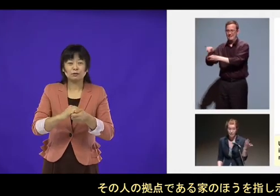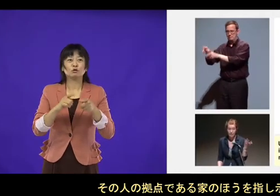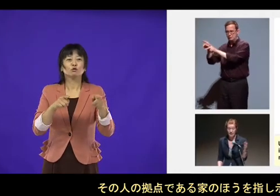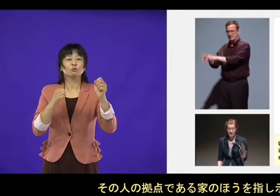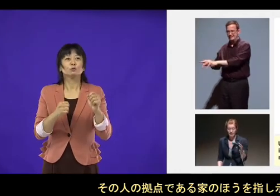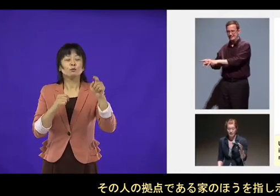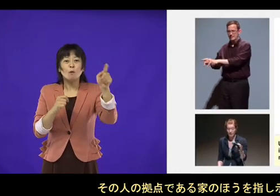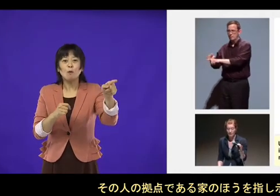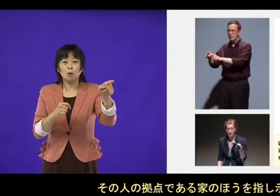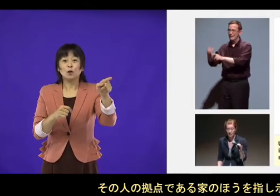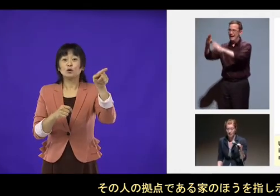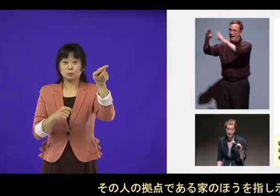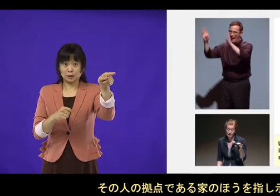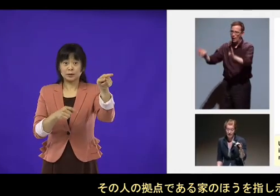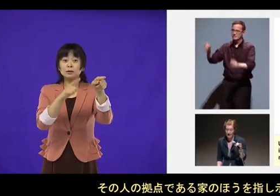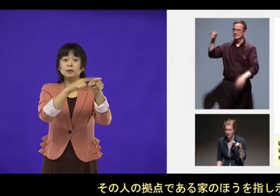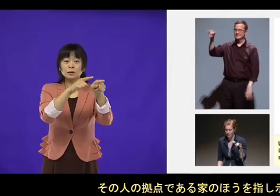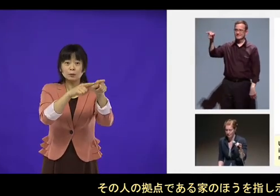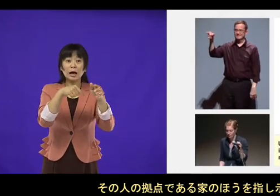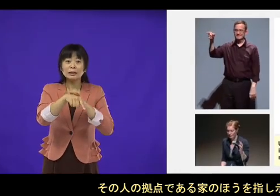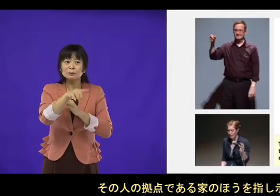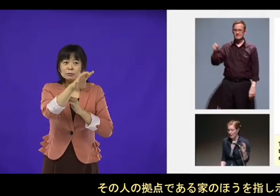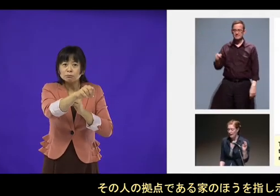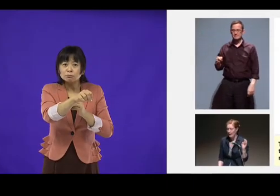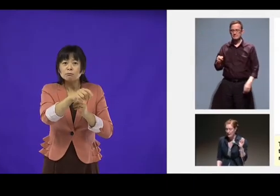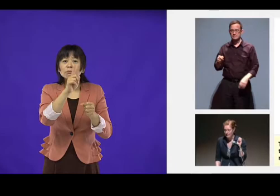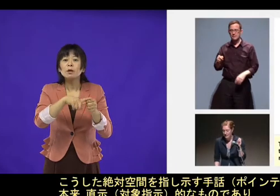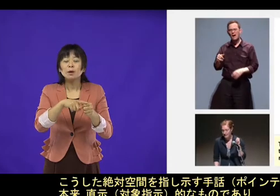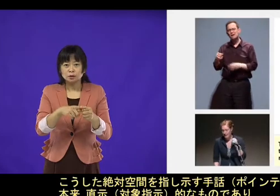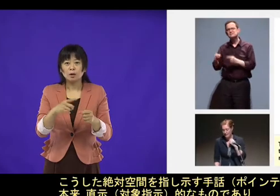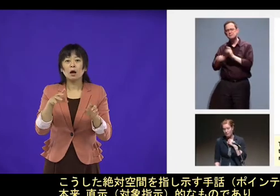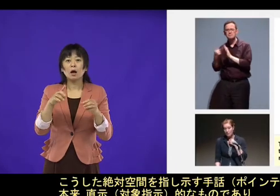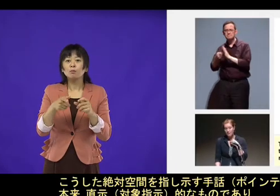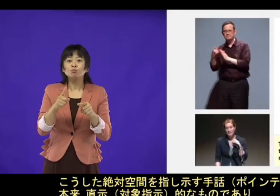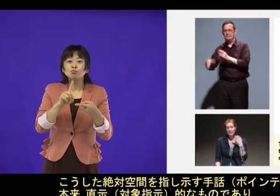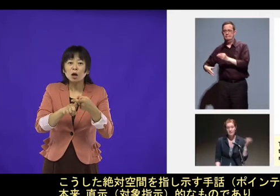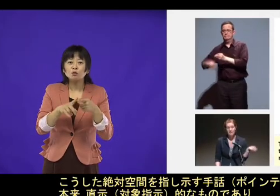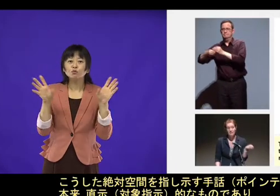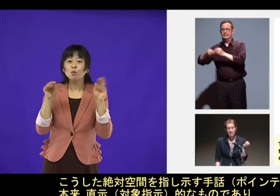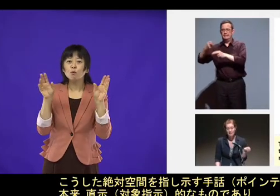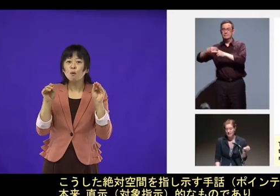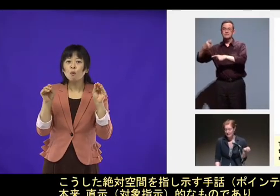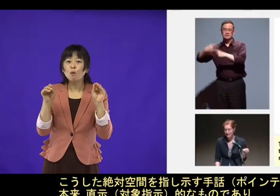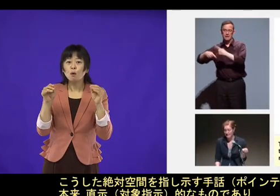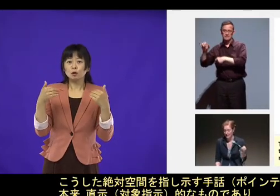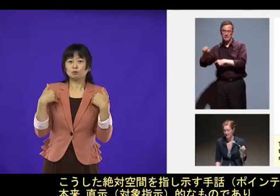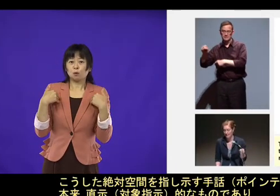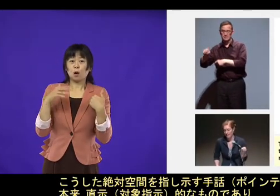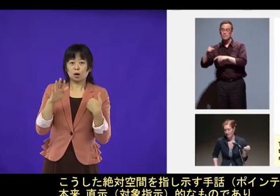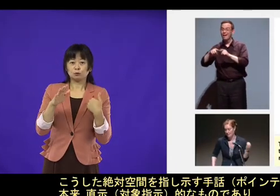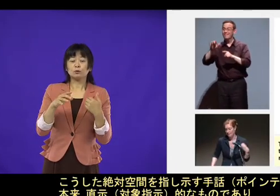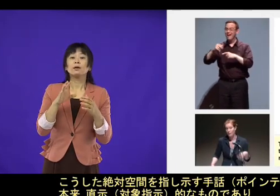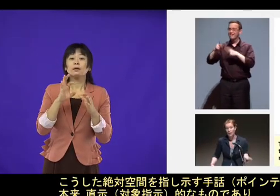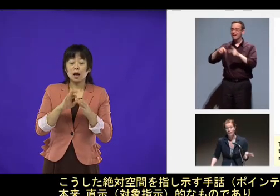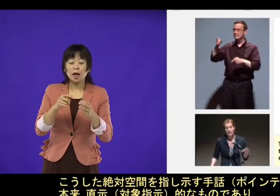apart from using sign names, of course. And these absolute pointing signs are essentially deictic, as they require